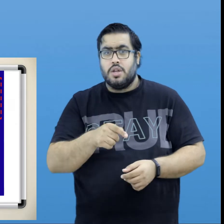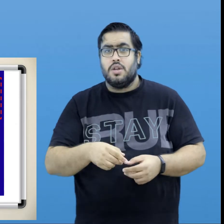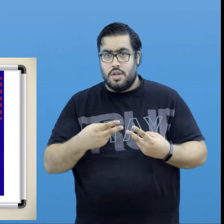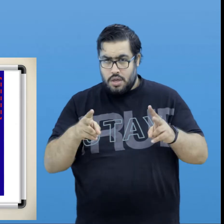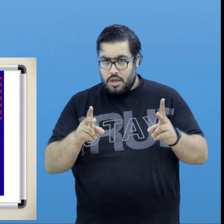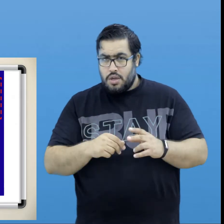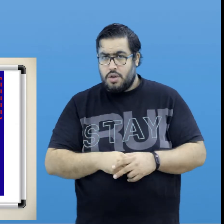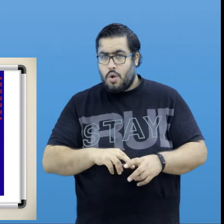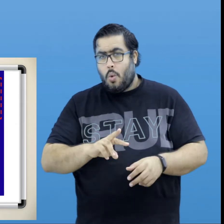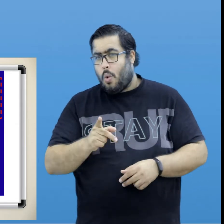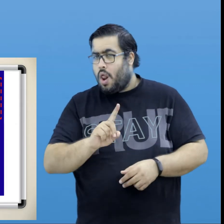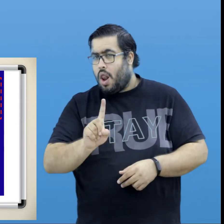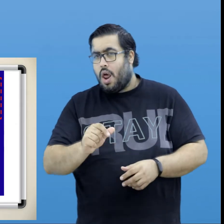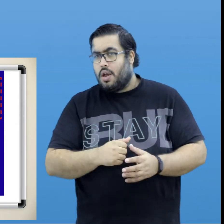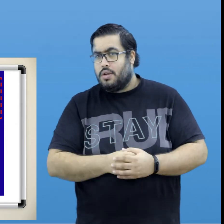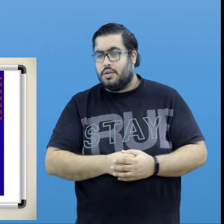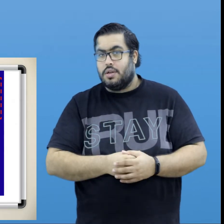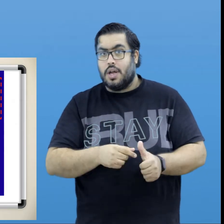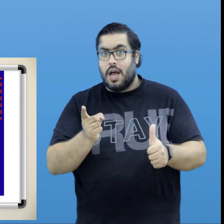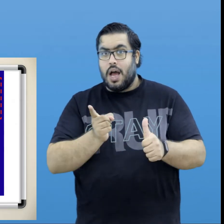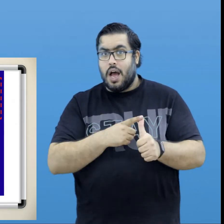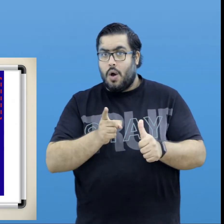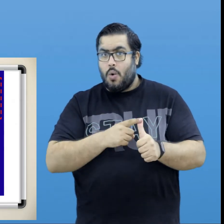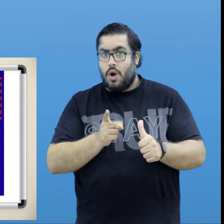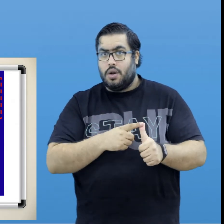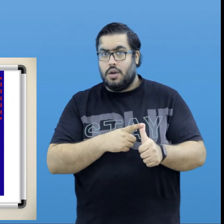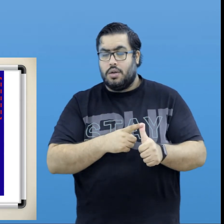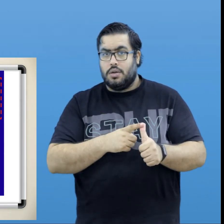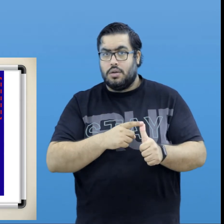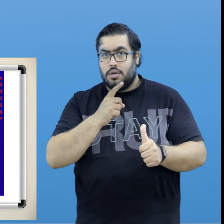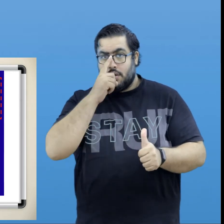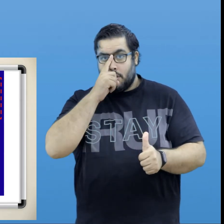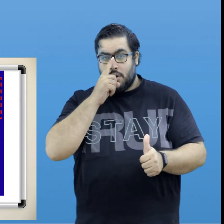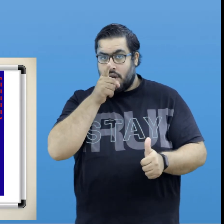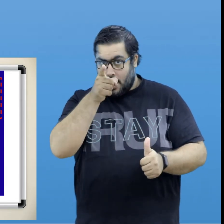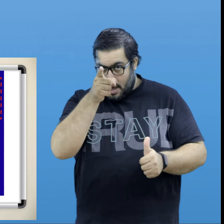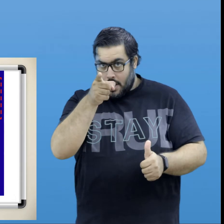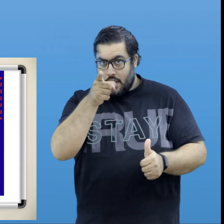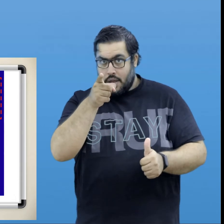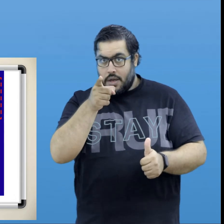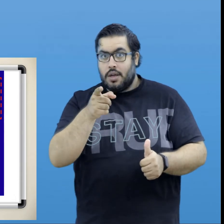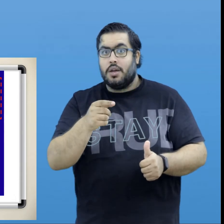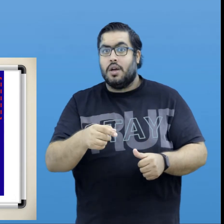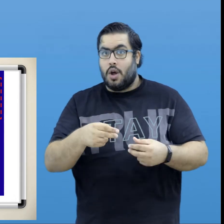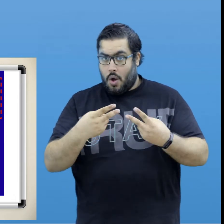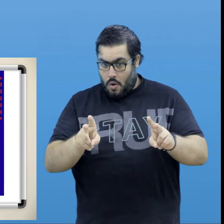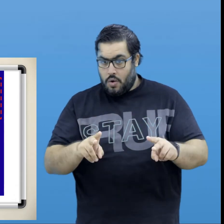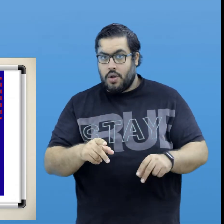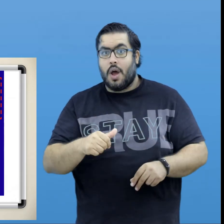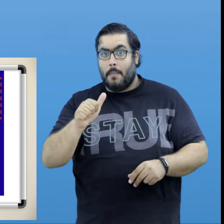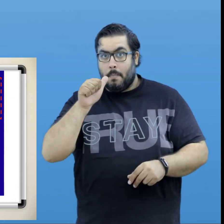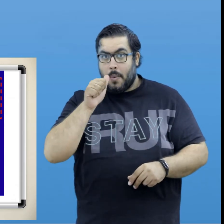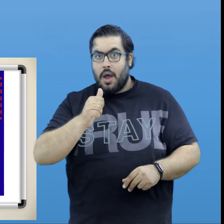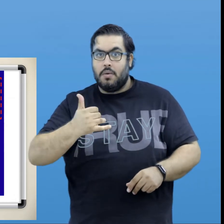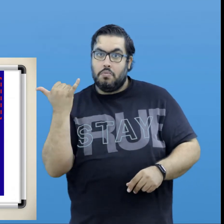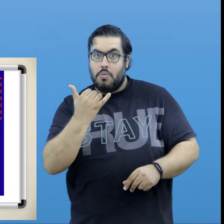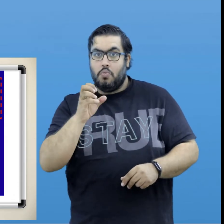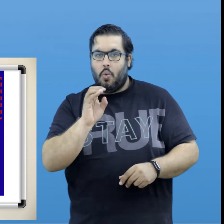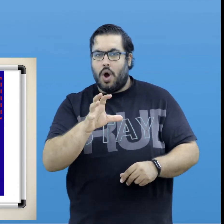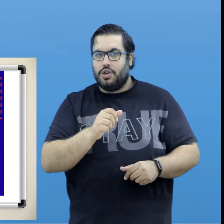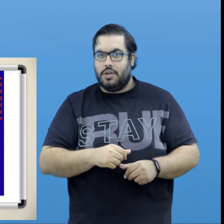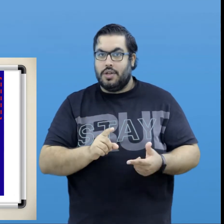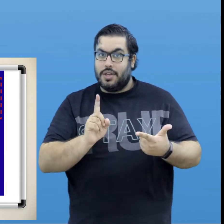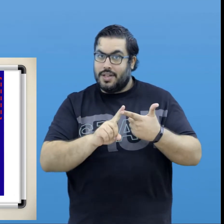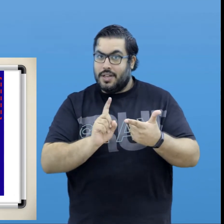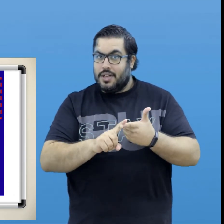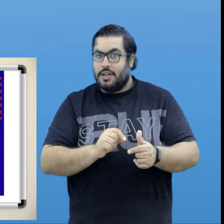So this question has 2 parts. The first one is whether you agree or don't. The